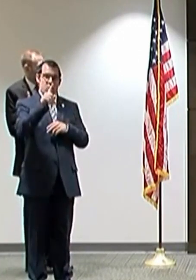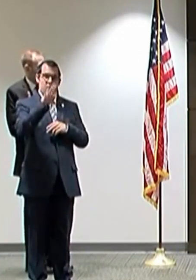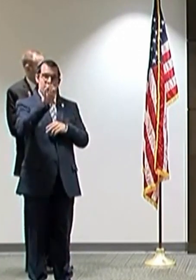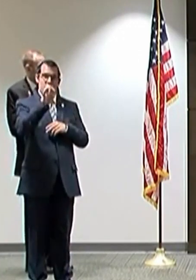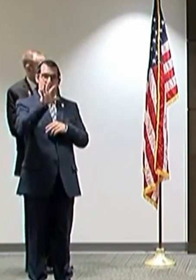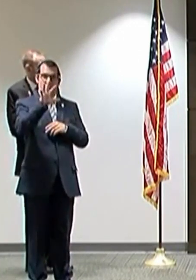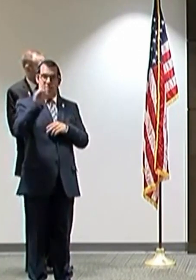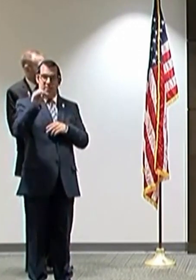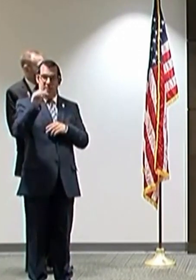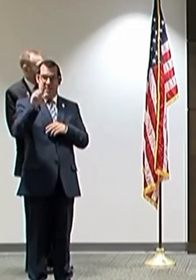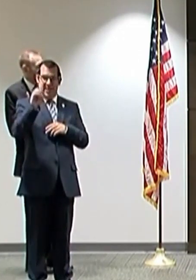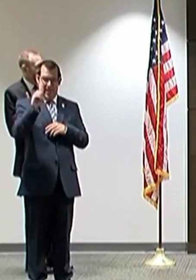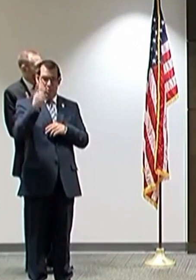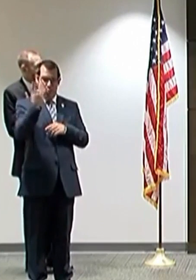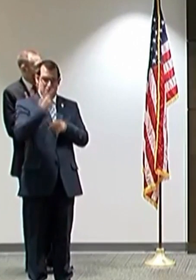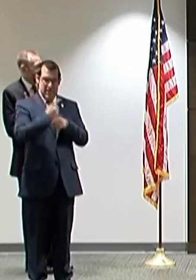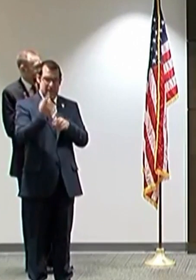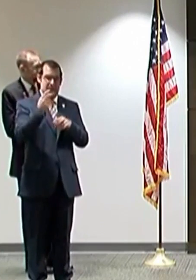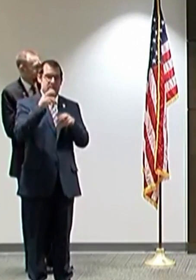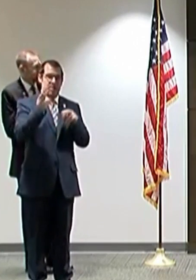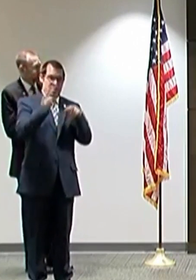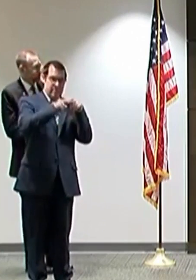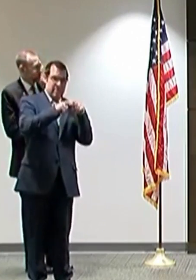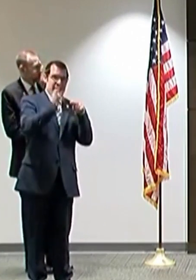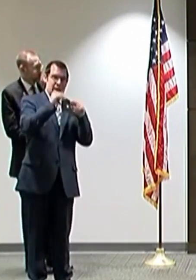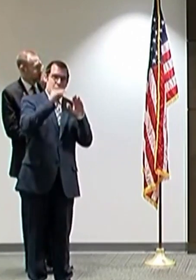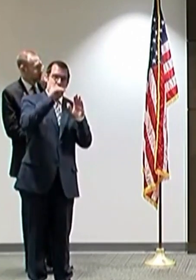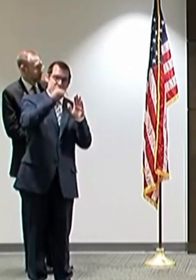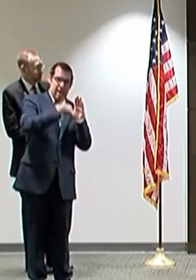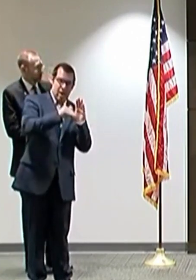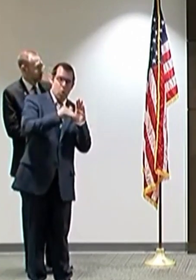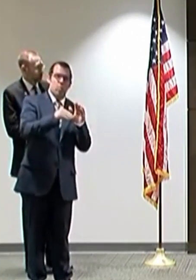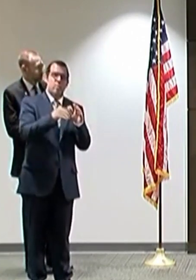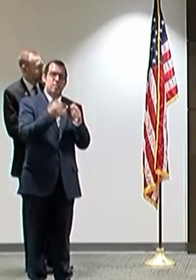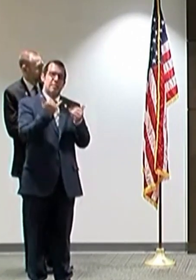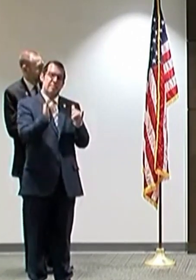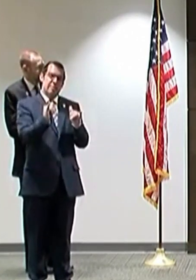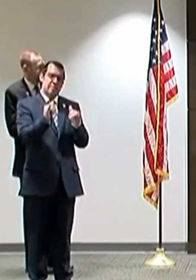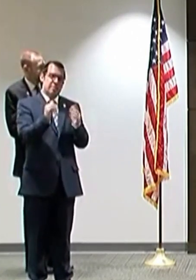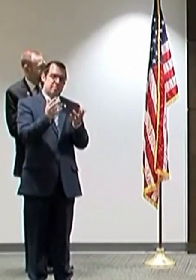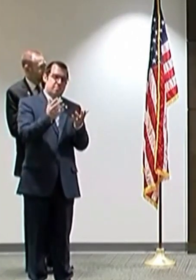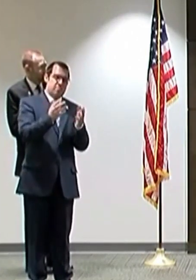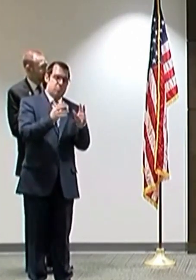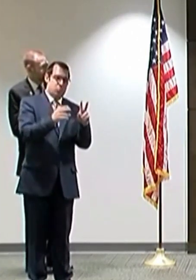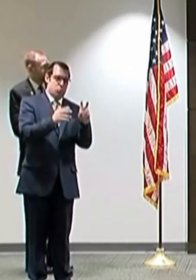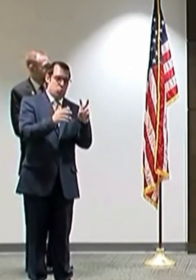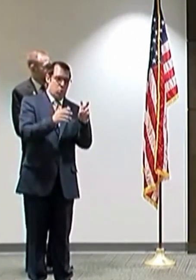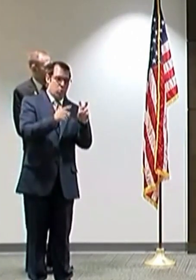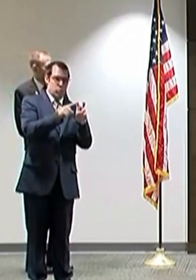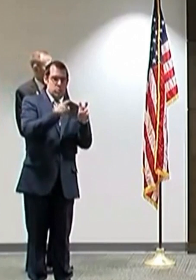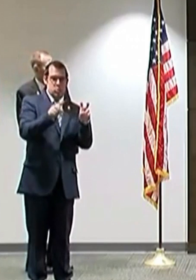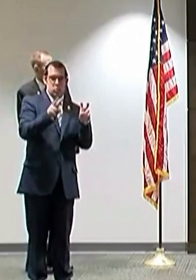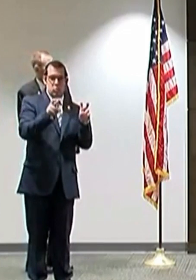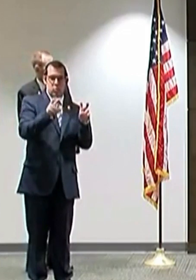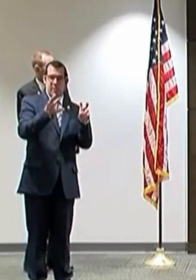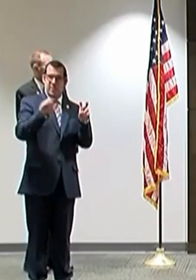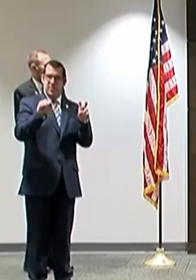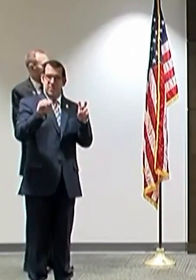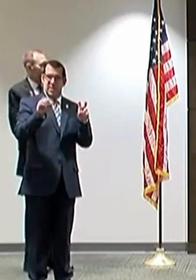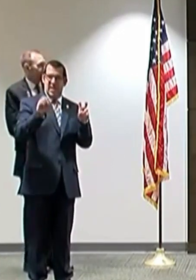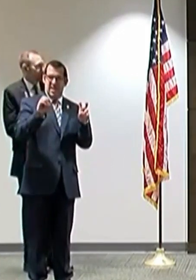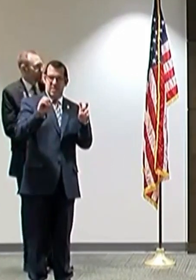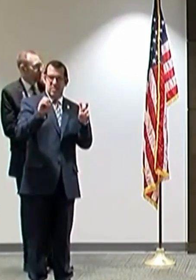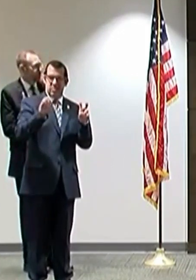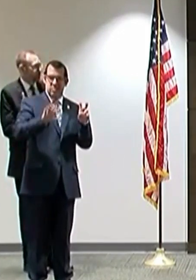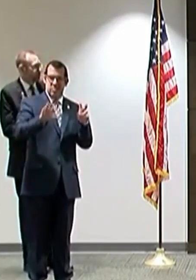450 cases. We're down from that, but we're still, between 200 and 250 cases